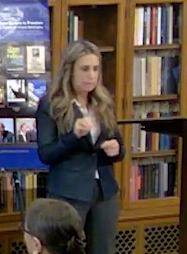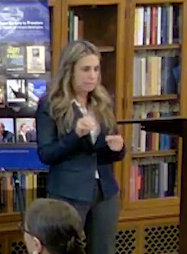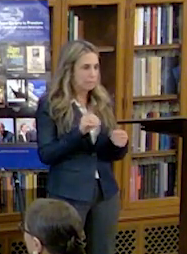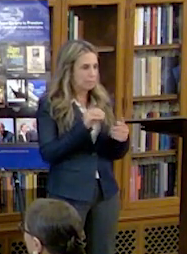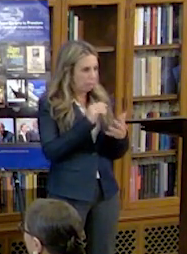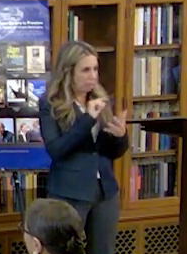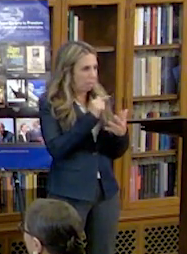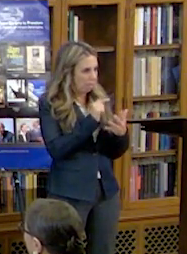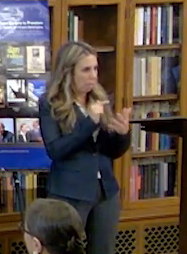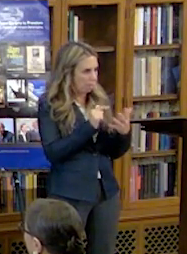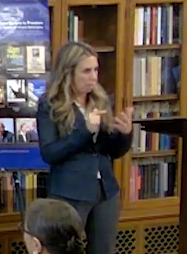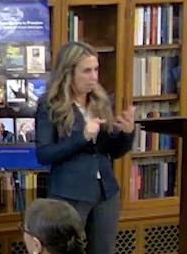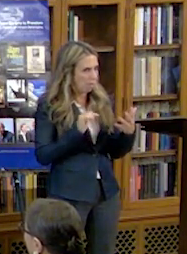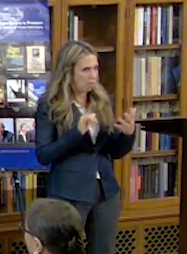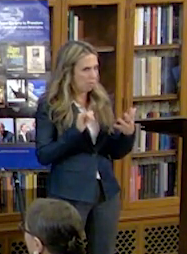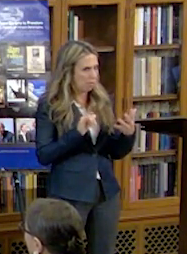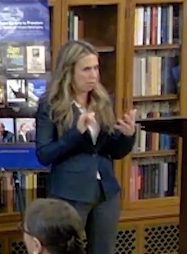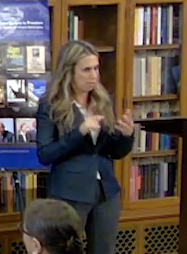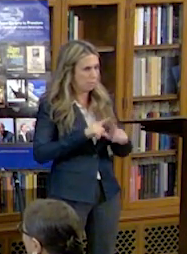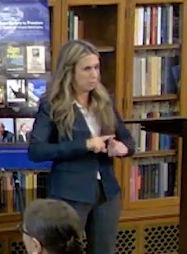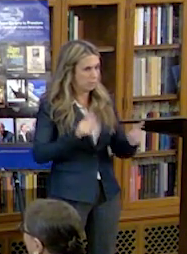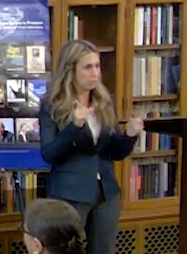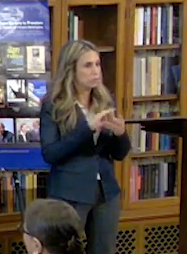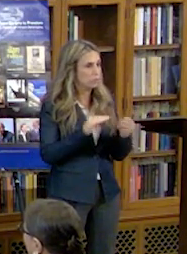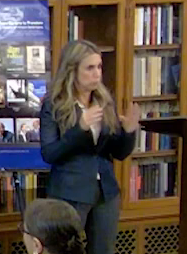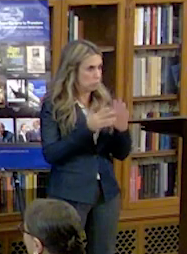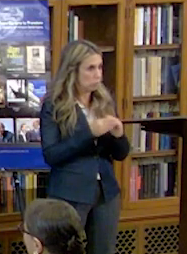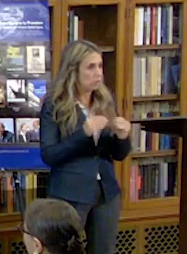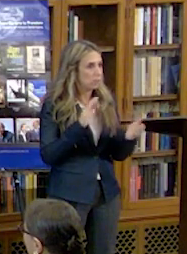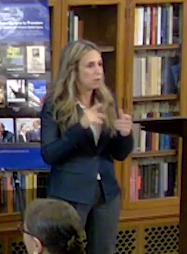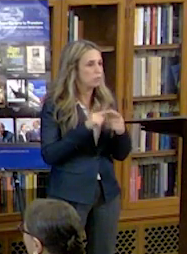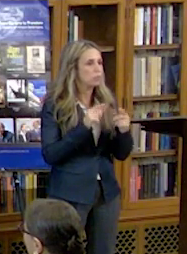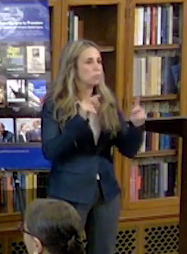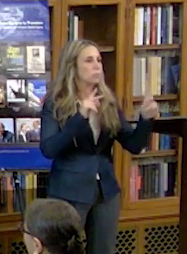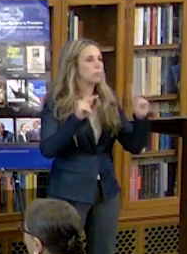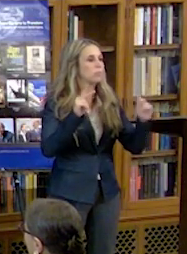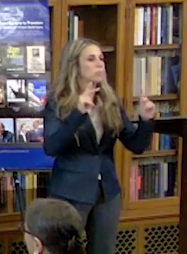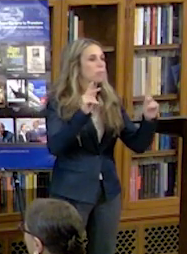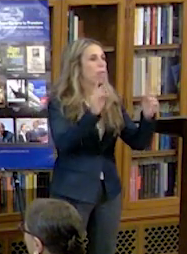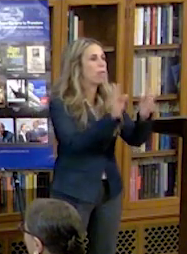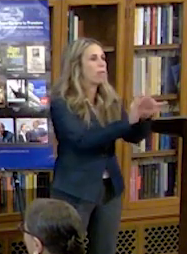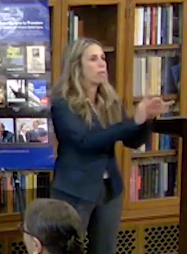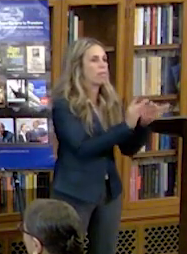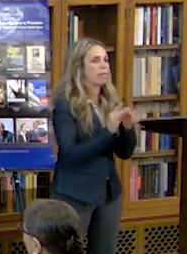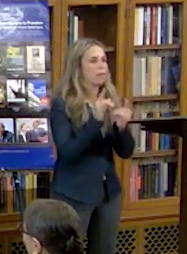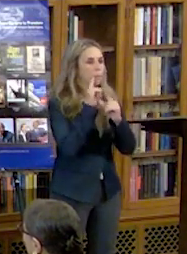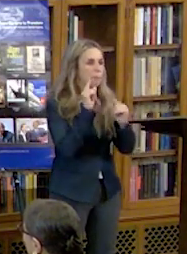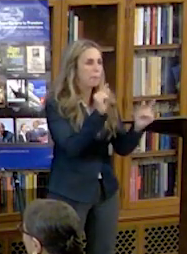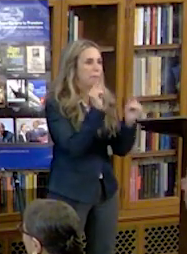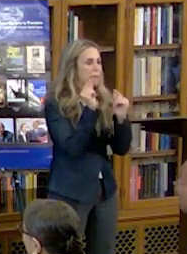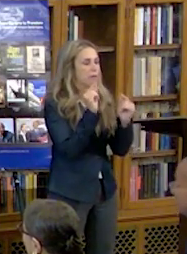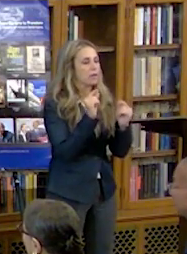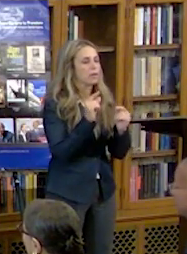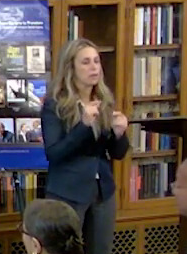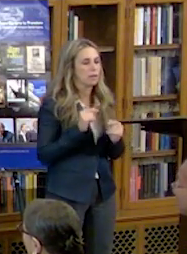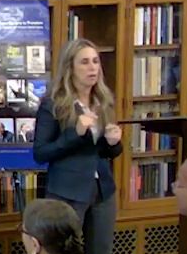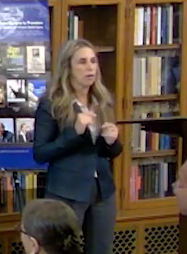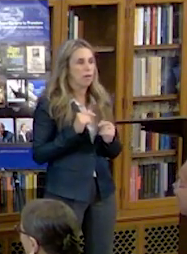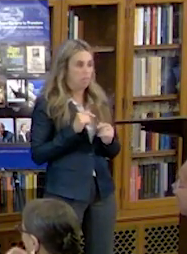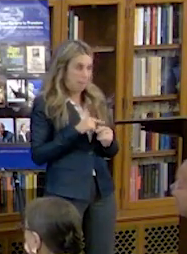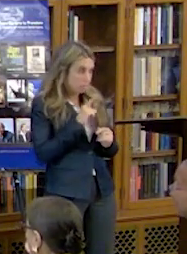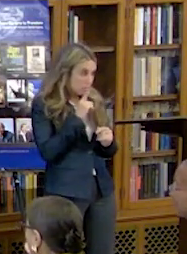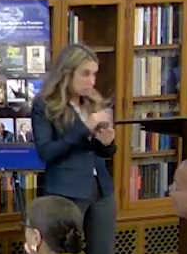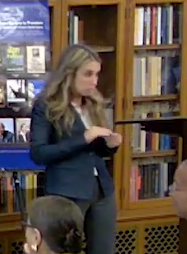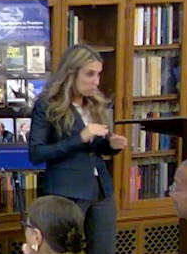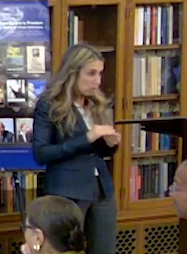primary source material together you get a very different story than the story that's often told and there are those who find that story